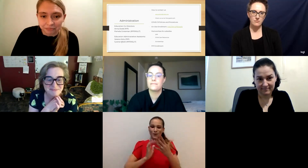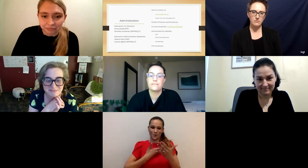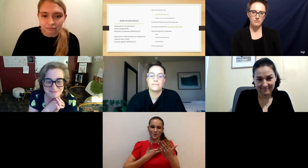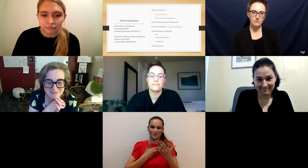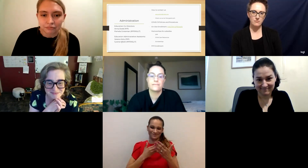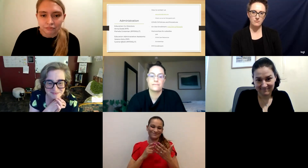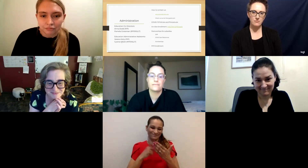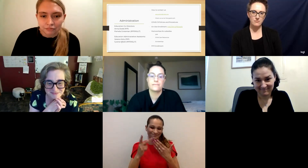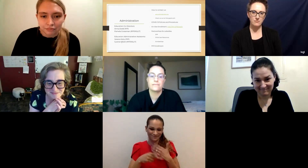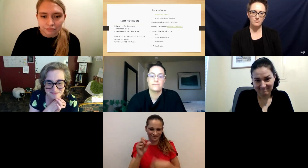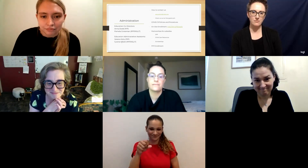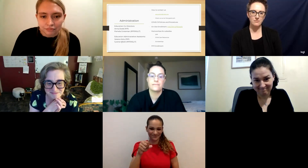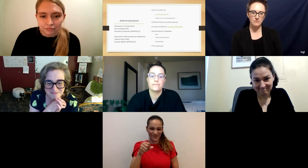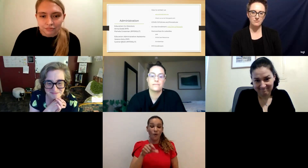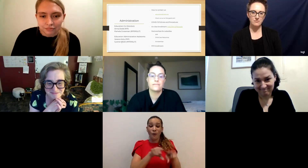program.